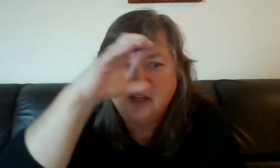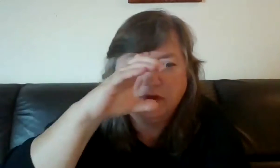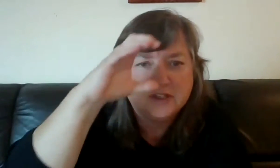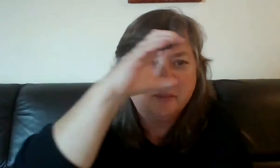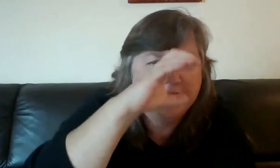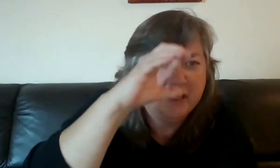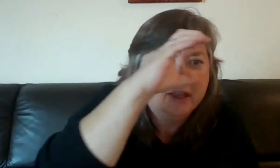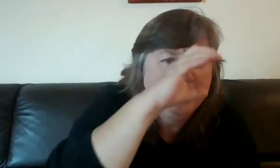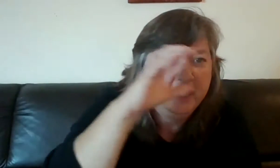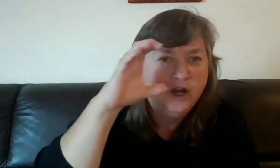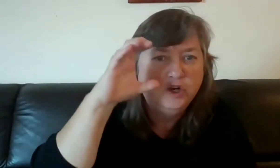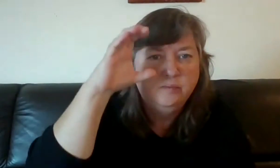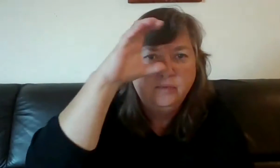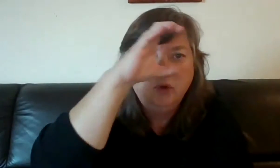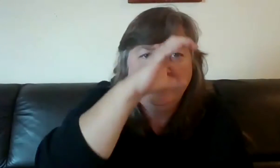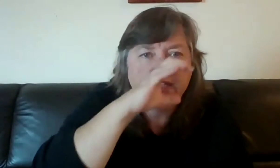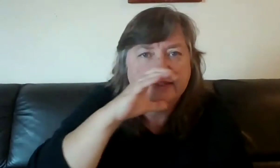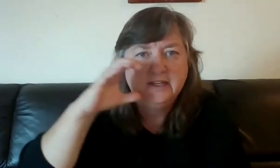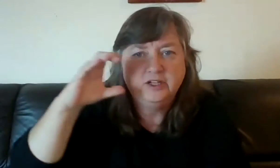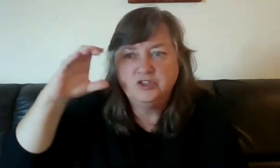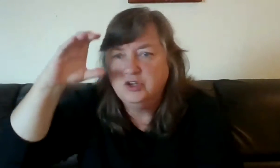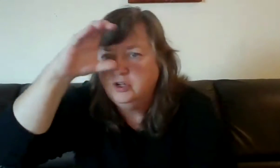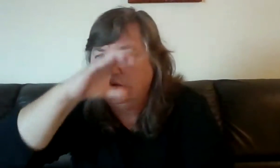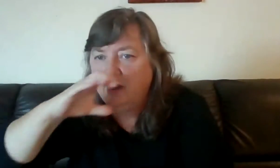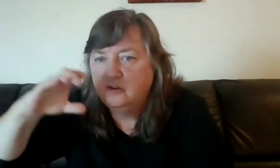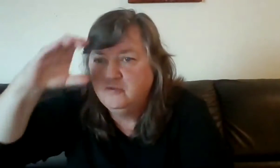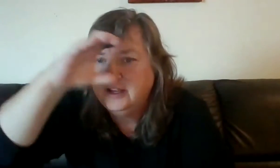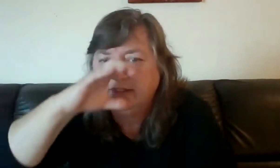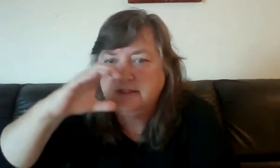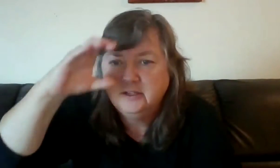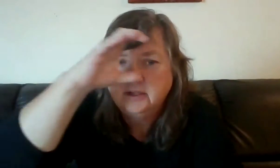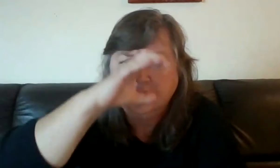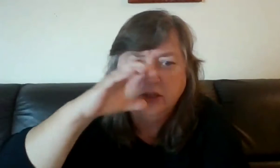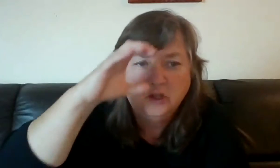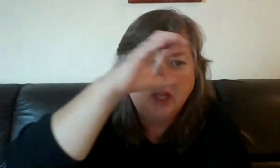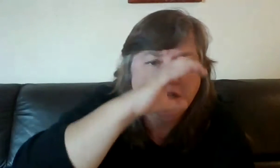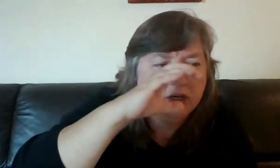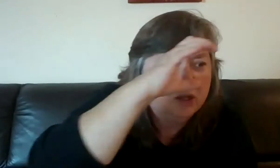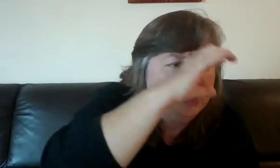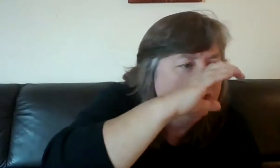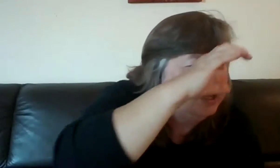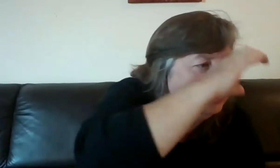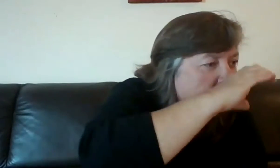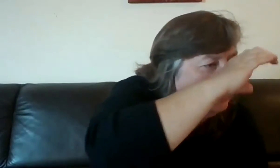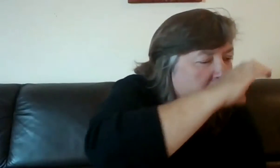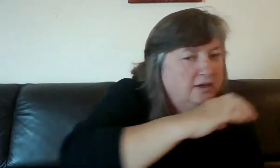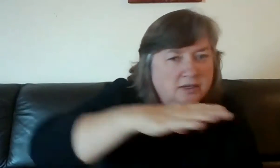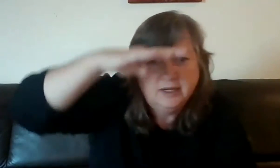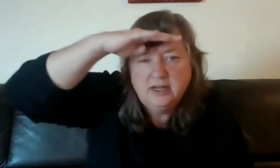for something. And you're going to move that C in a circle around your face. Looking, looking, looking. Kind of